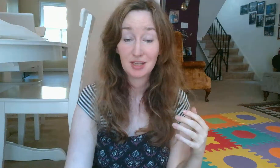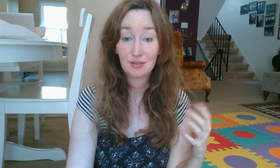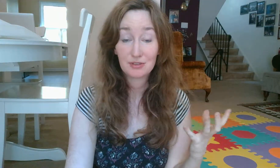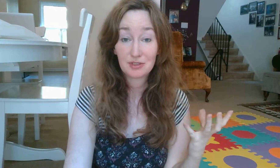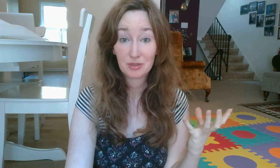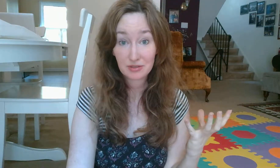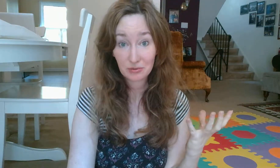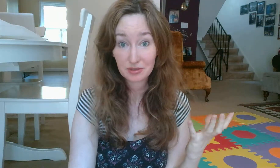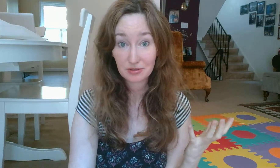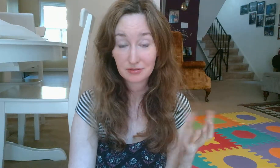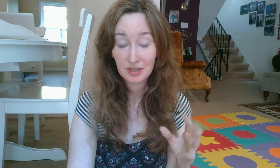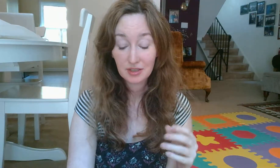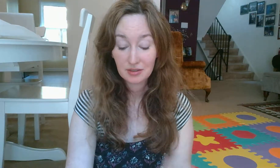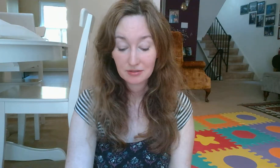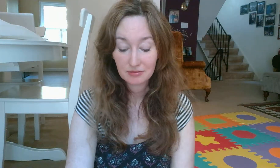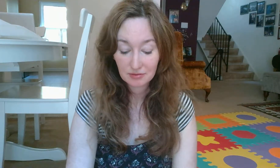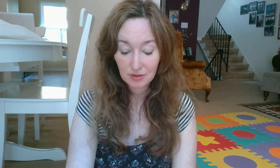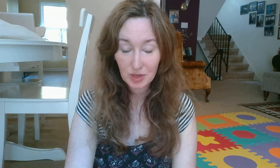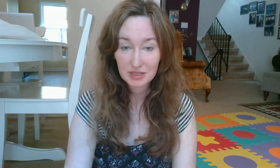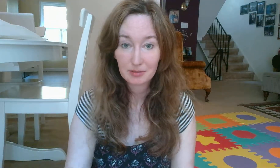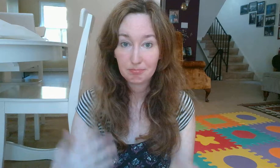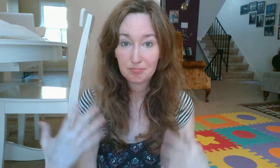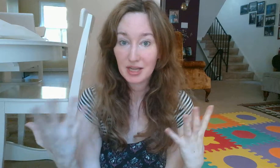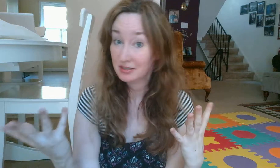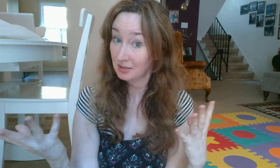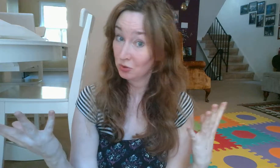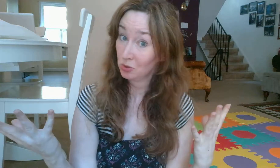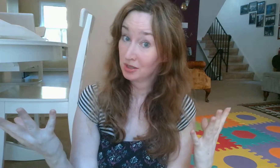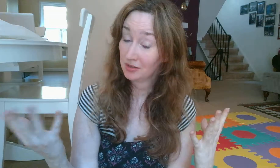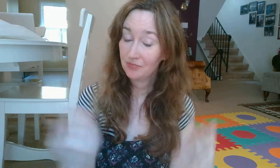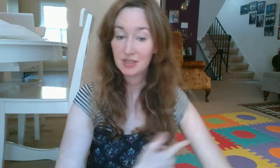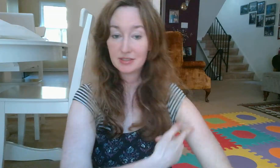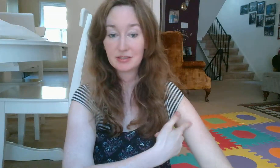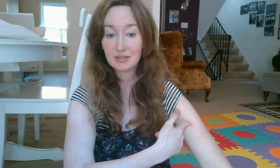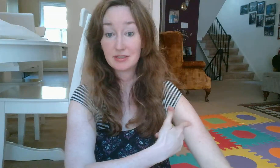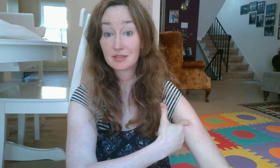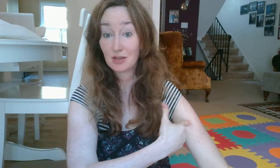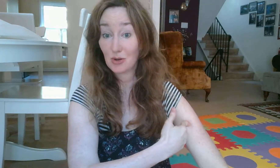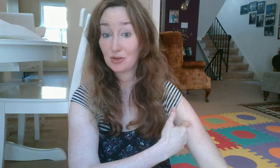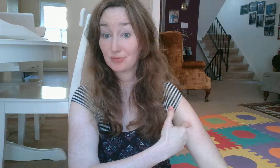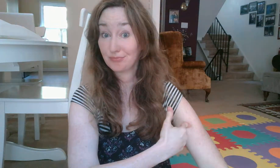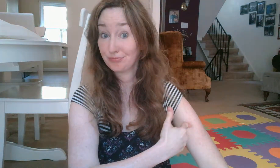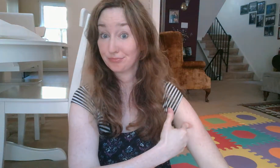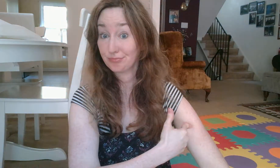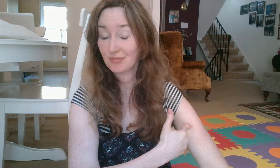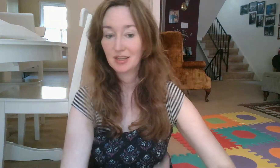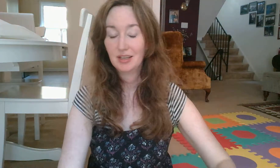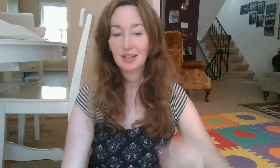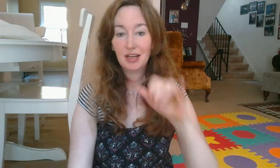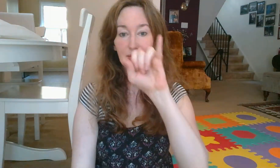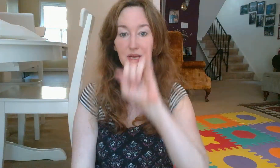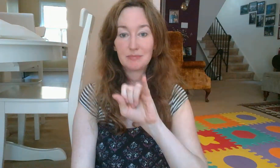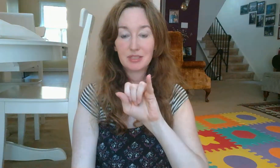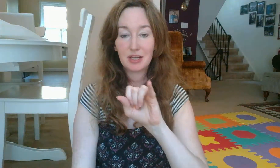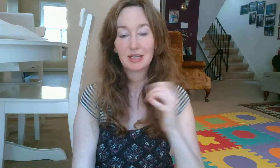If for some reason you want to request the brand name cola, this is Coke. And Pepsi, I guess